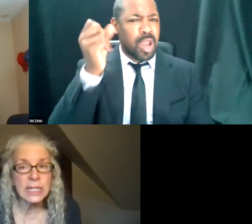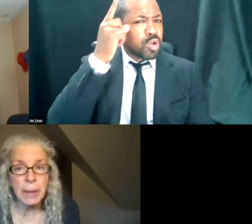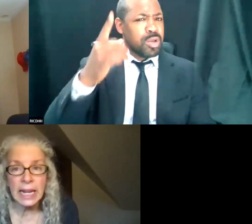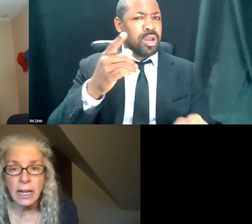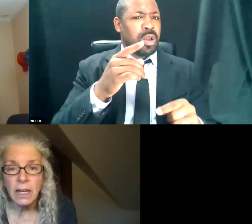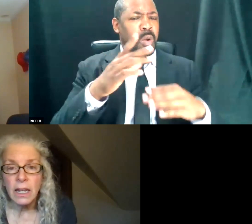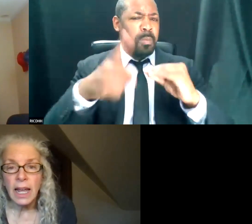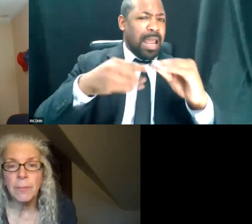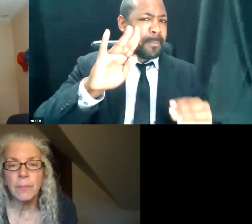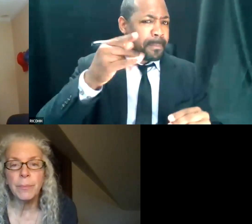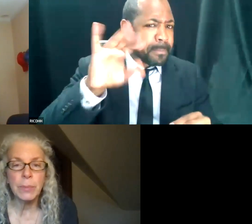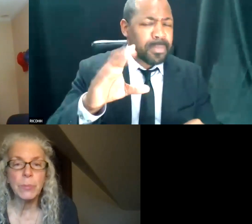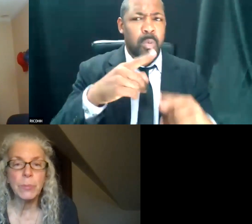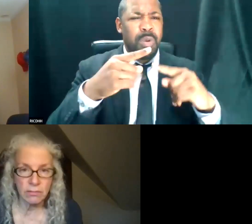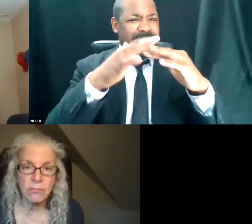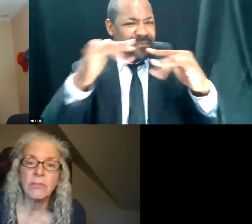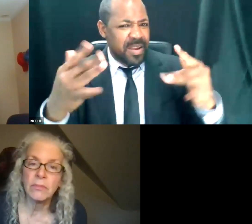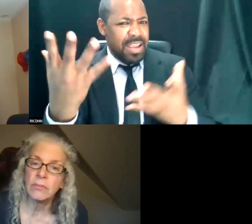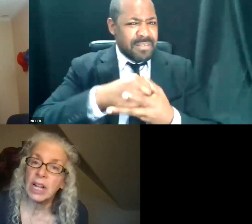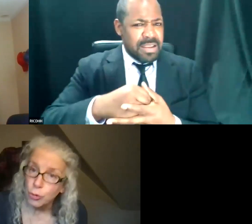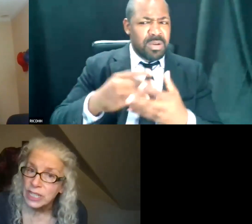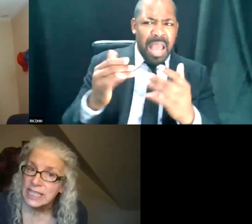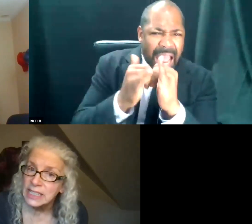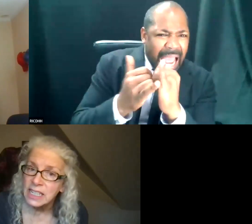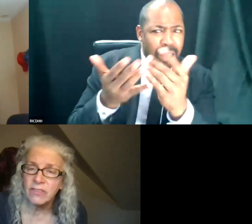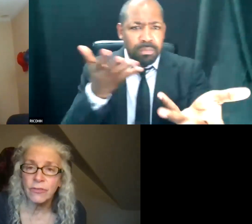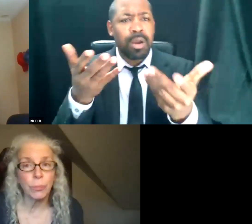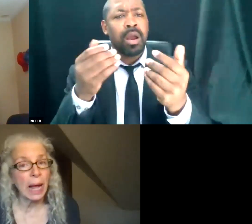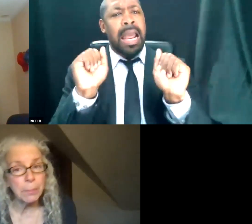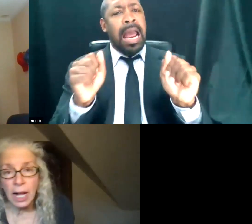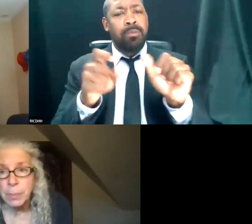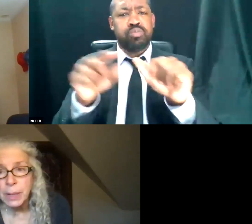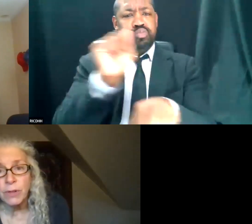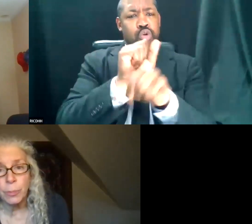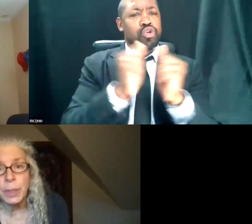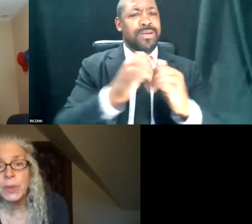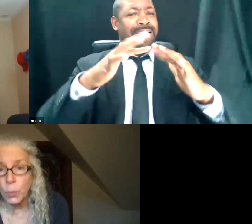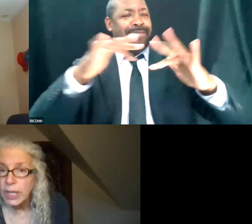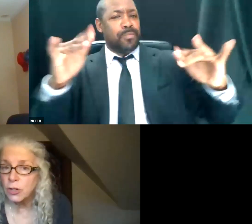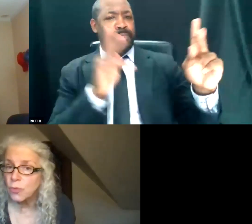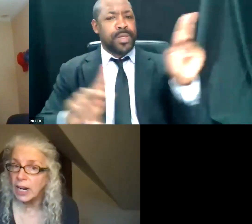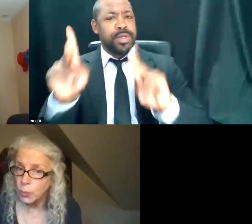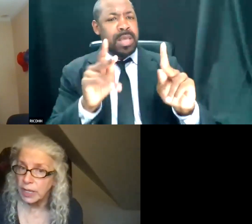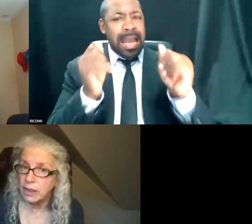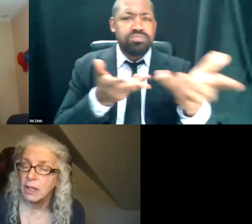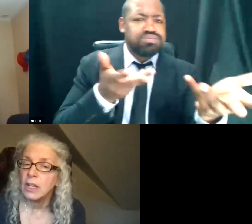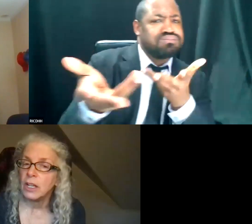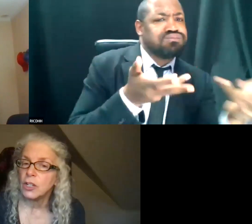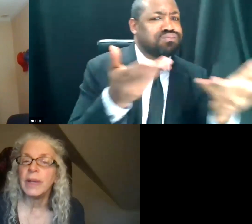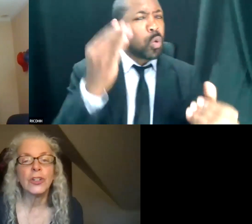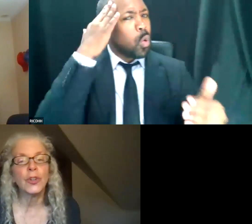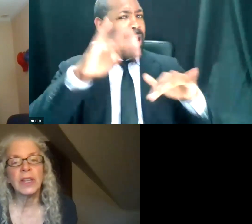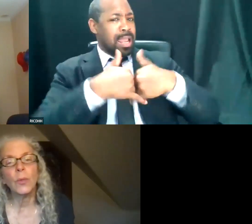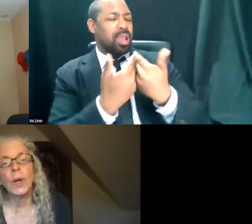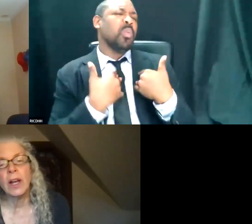can participate and be more culturally sensitive for BIPOC people, for people that we interact with,